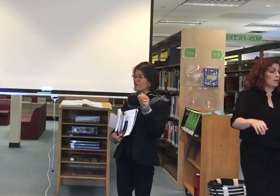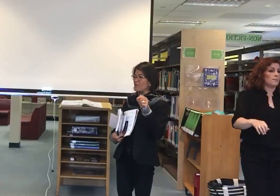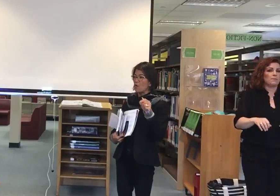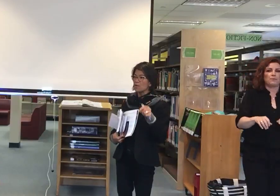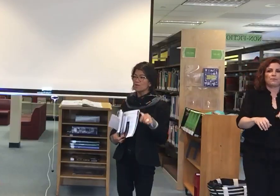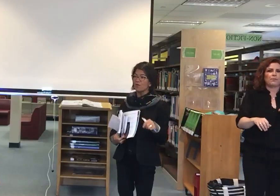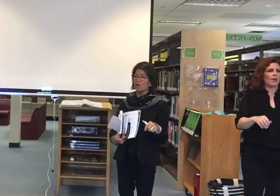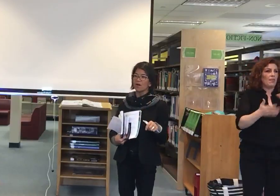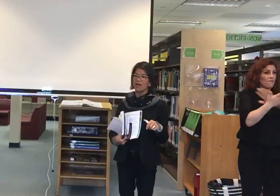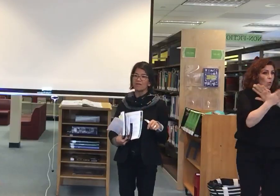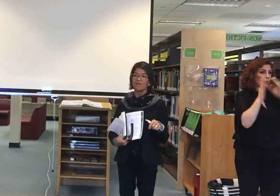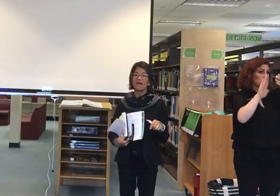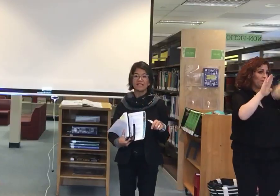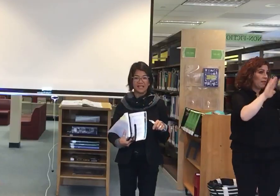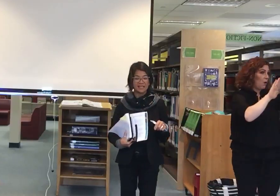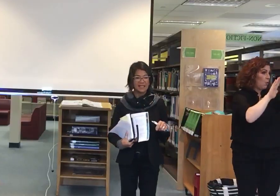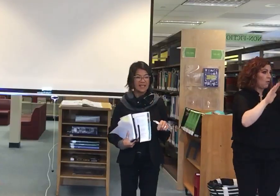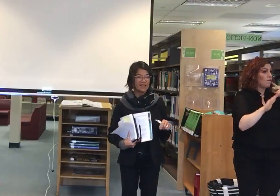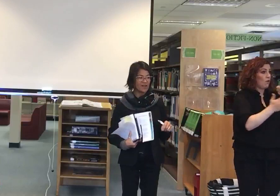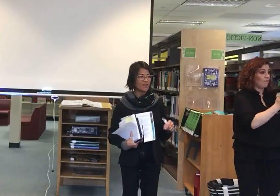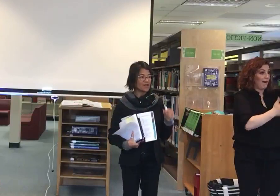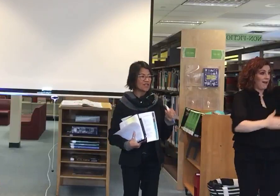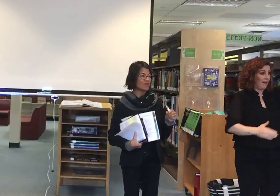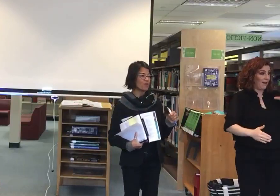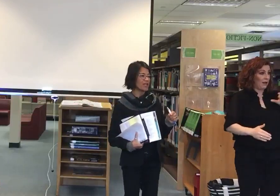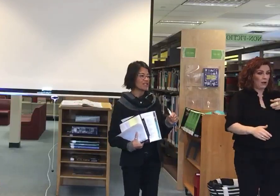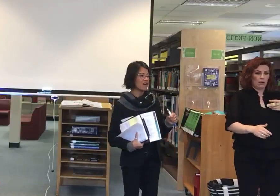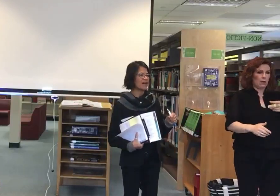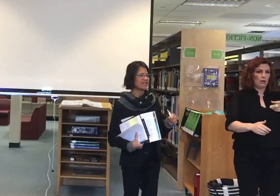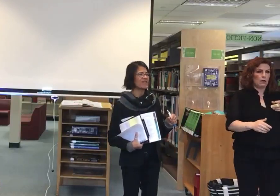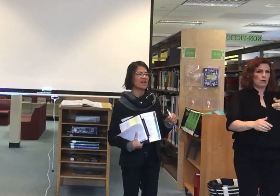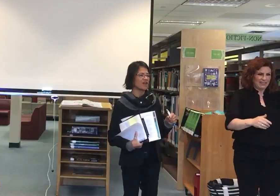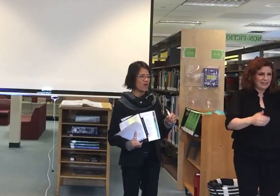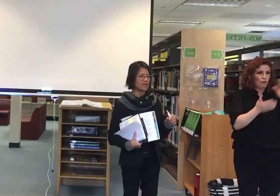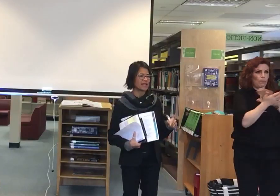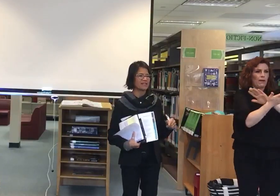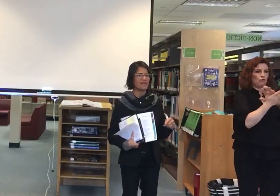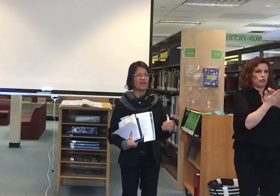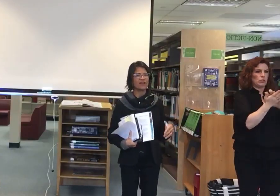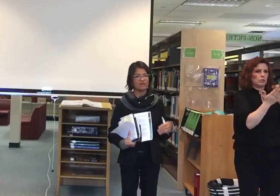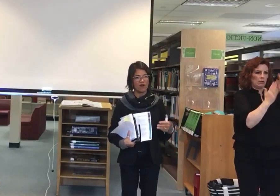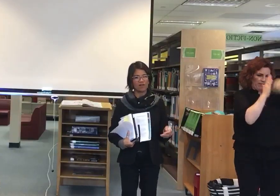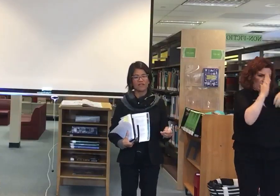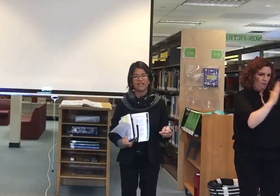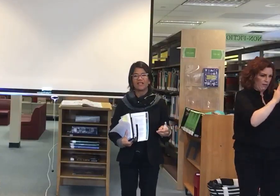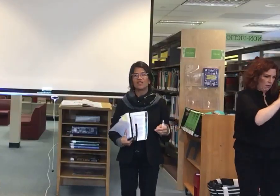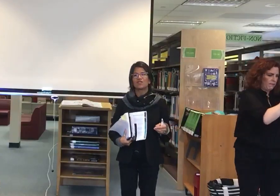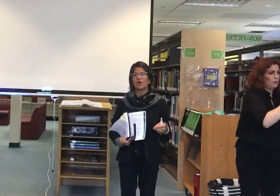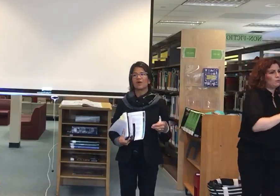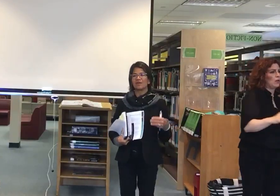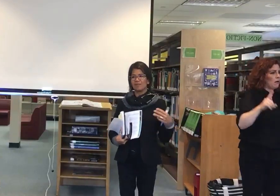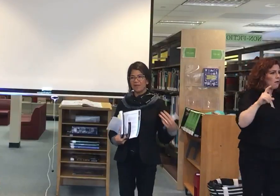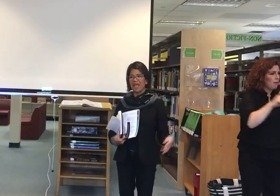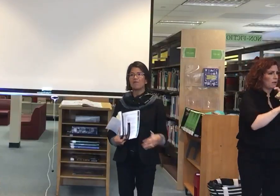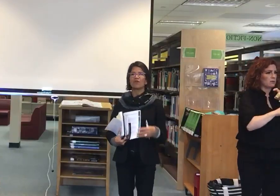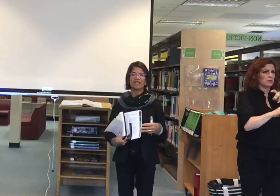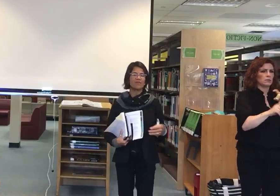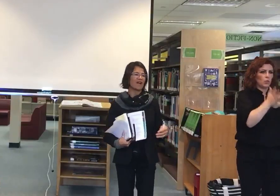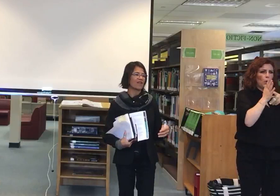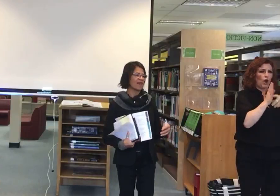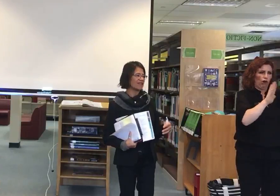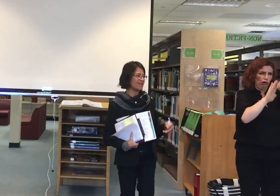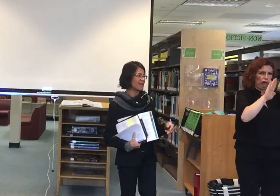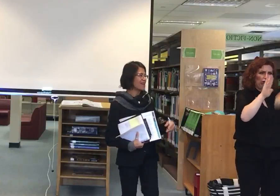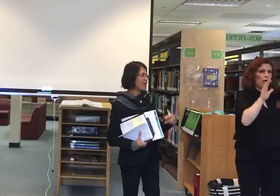the forms for funding, they're several pages long, and it's very complex and very involved. So it became